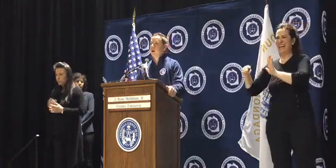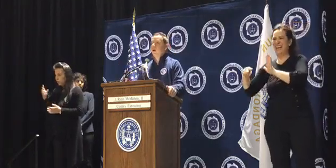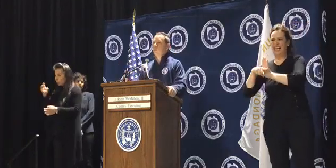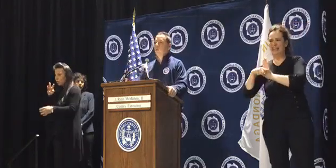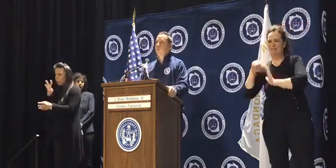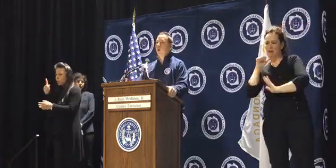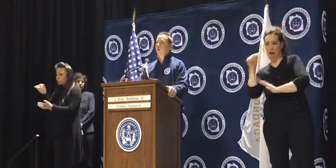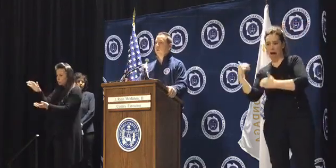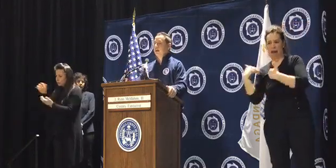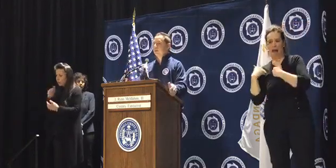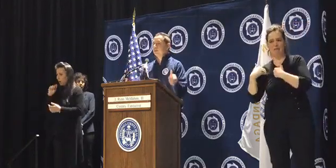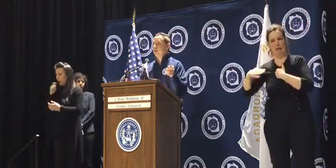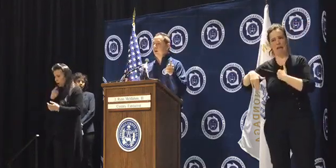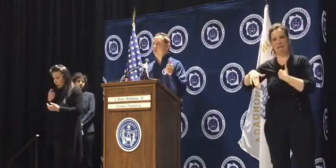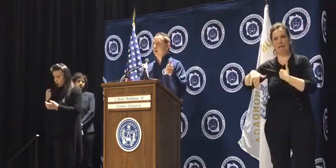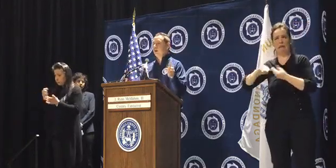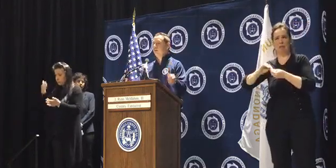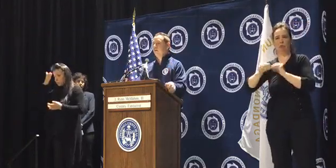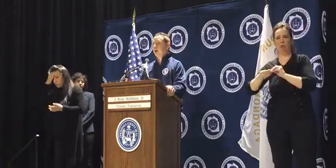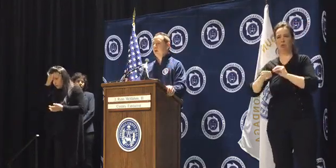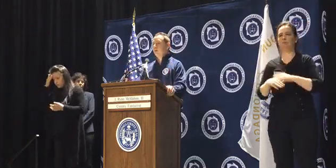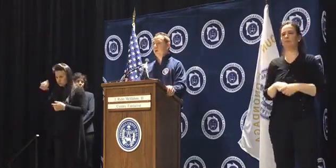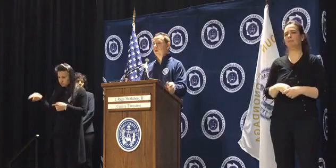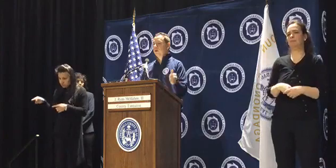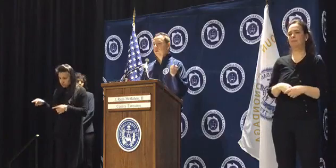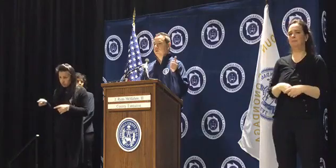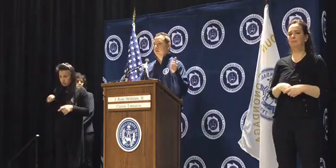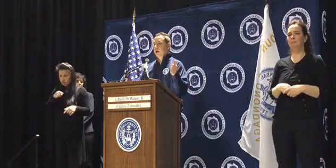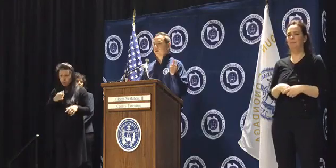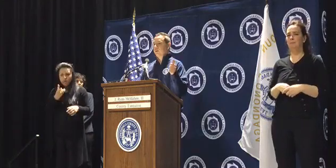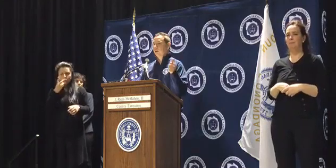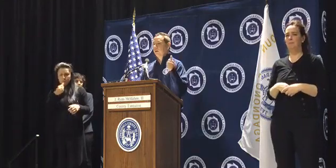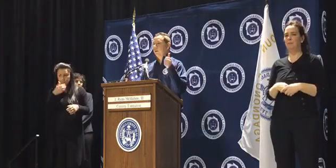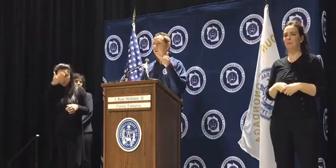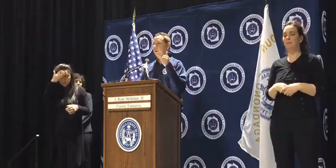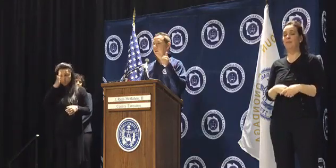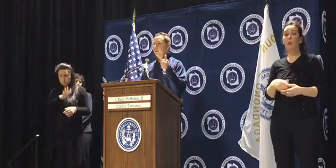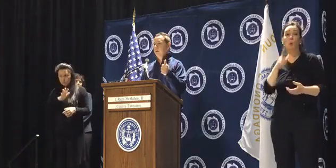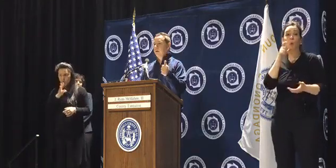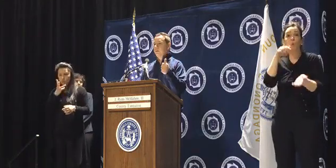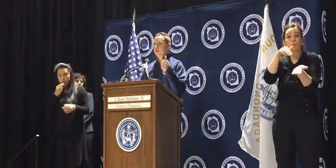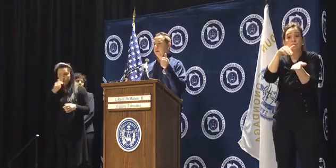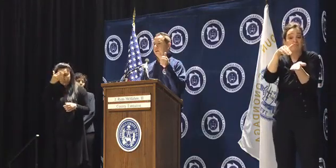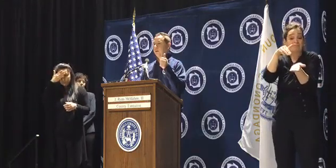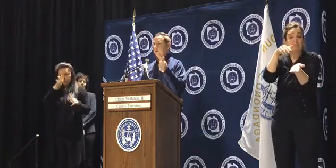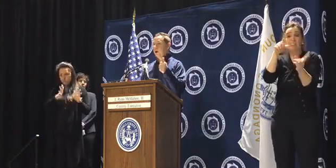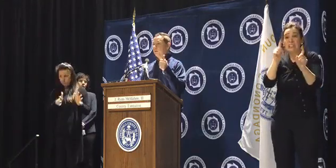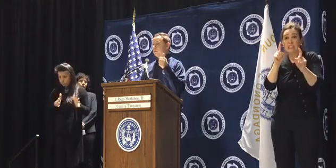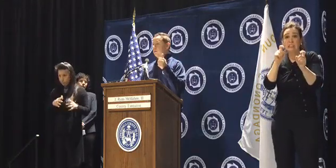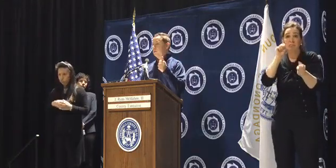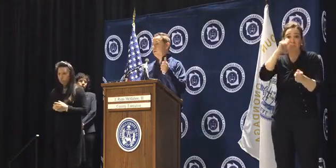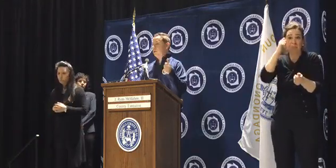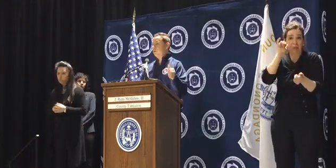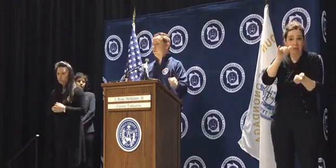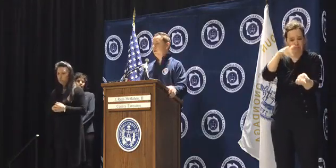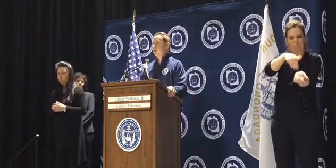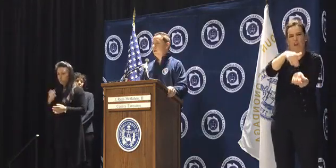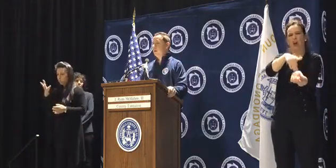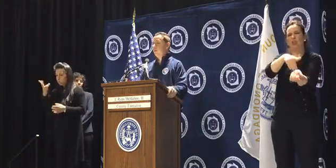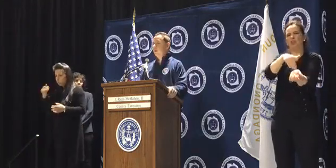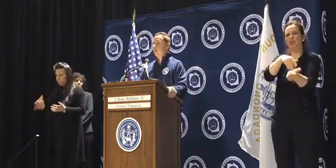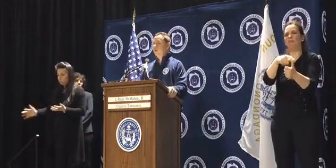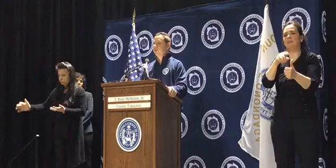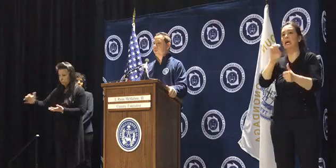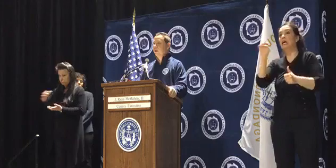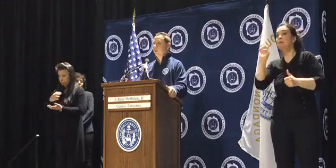areas who are doing testing, your primary care providers, the triage site, Upstate, Crouse, St. Joe's.